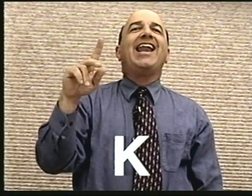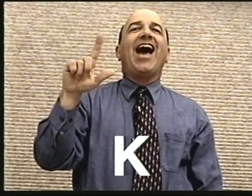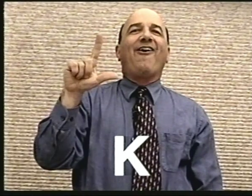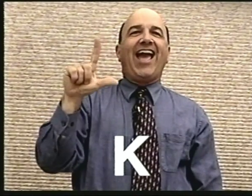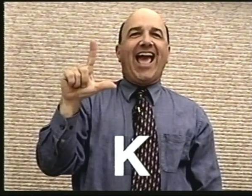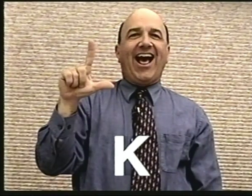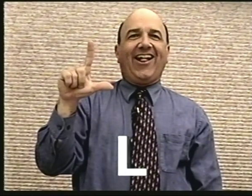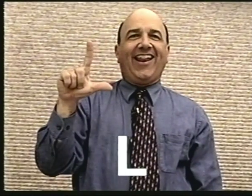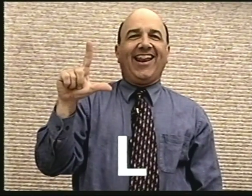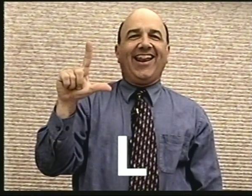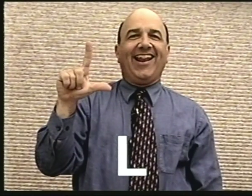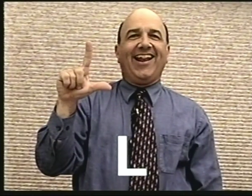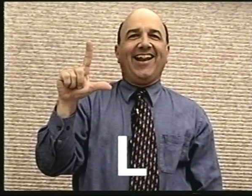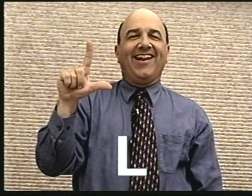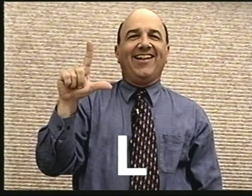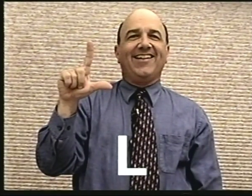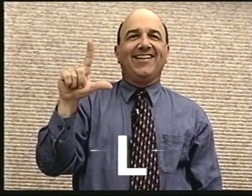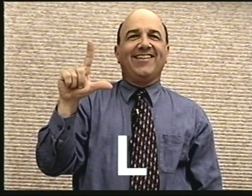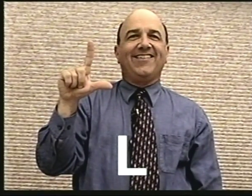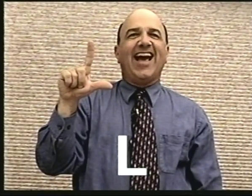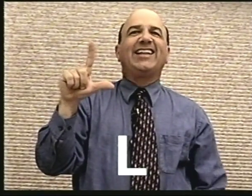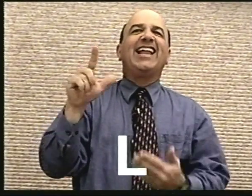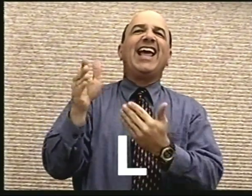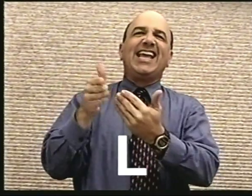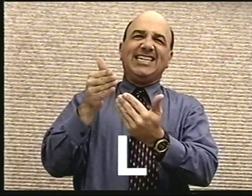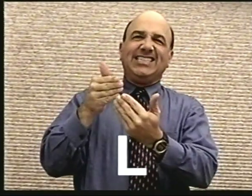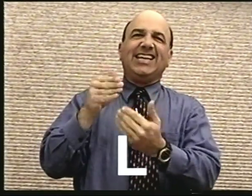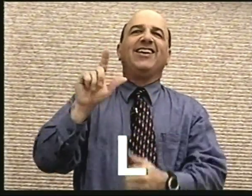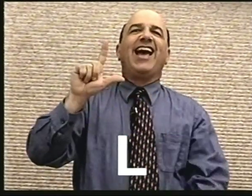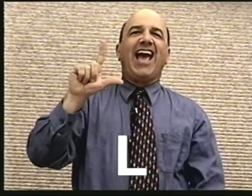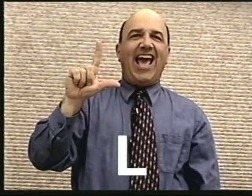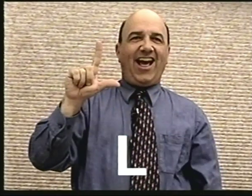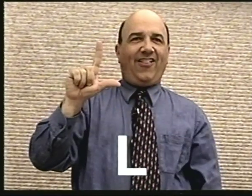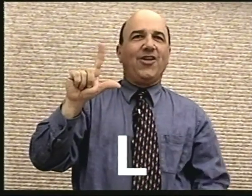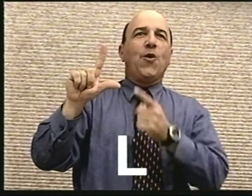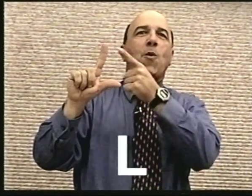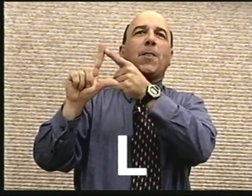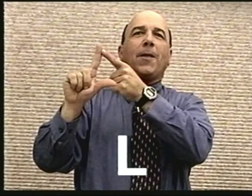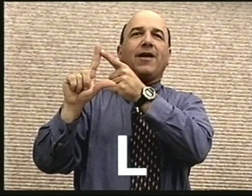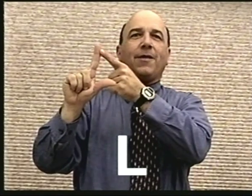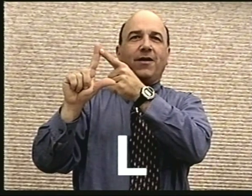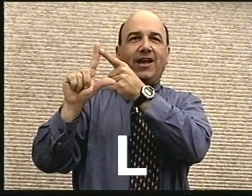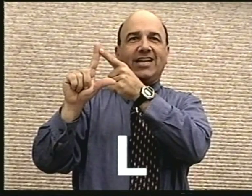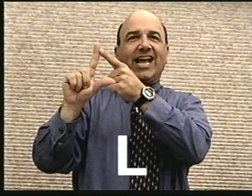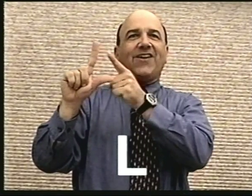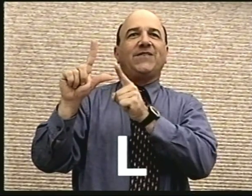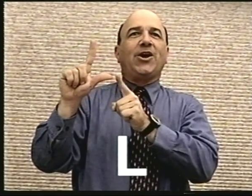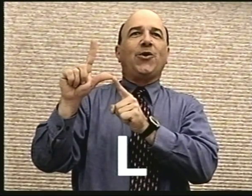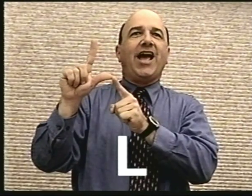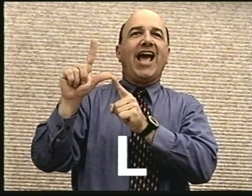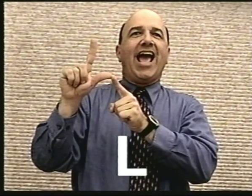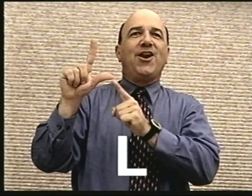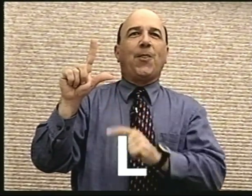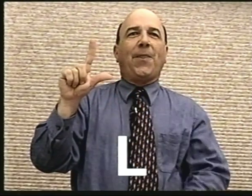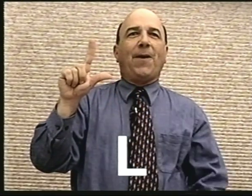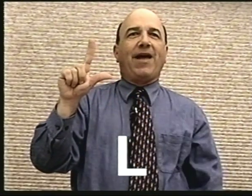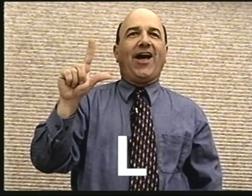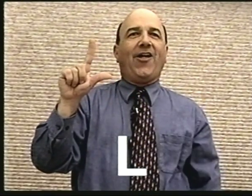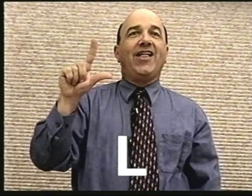Now L, that's an easy L with the index finger and the thumb L.